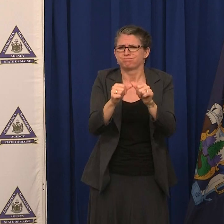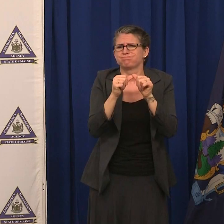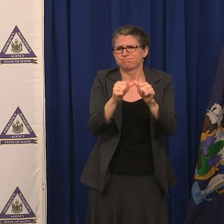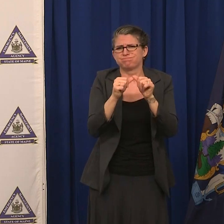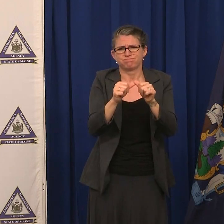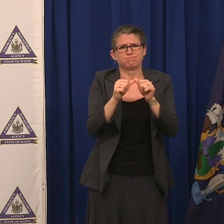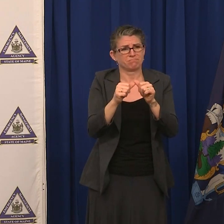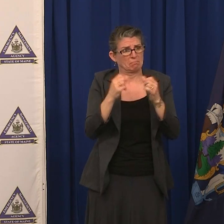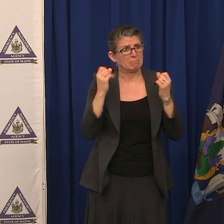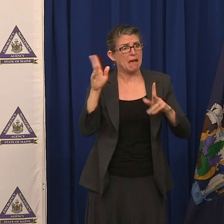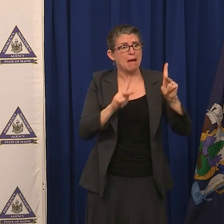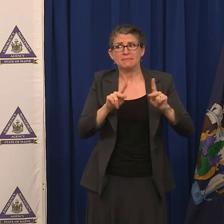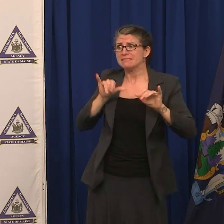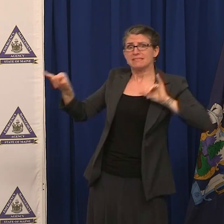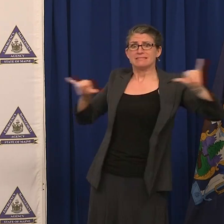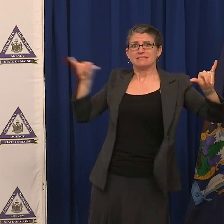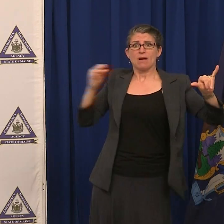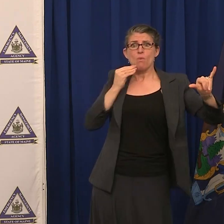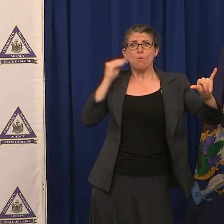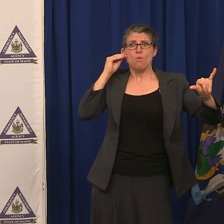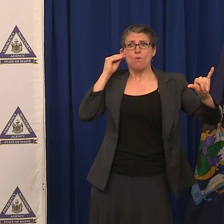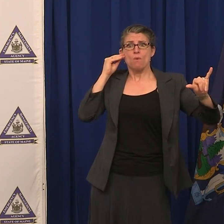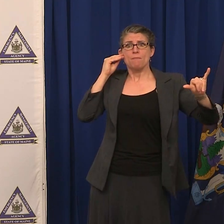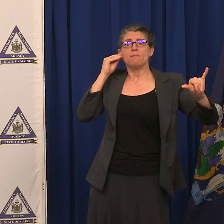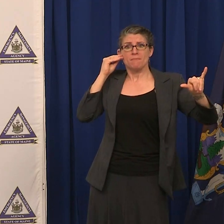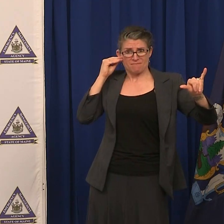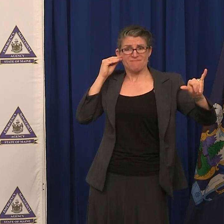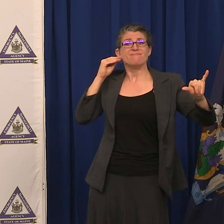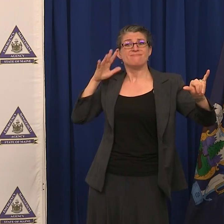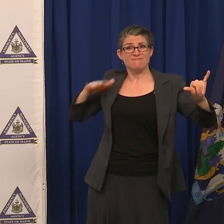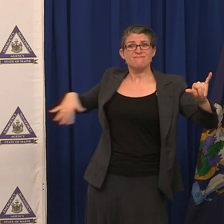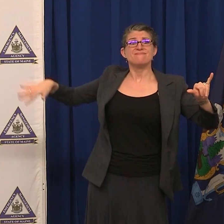healthcare workers are doing the exact opposite.